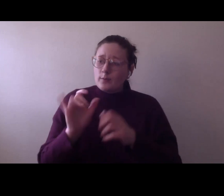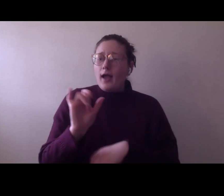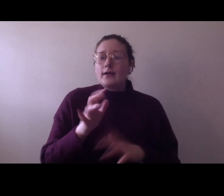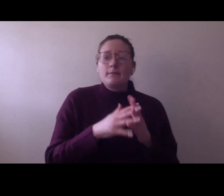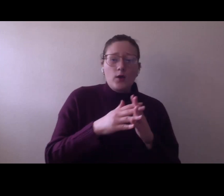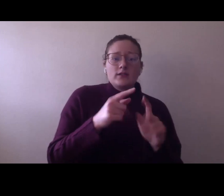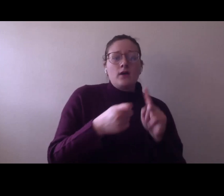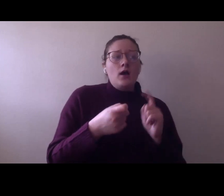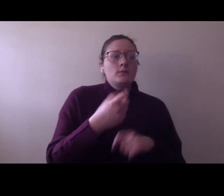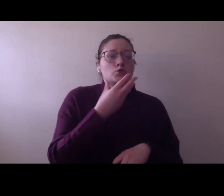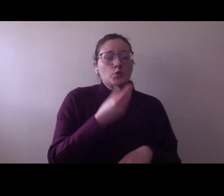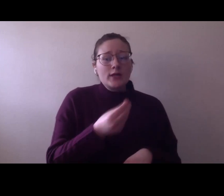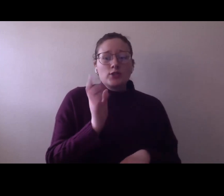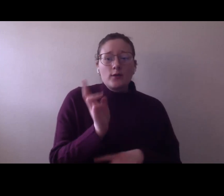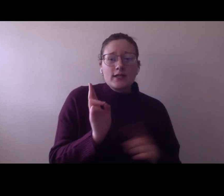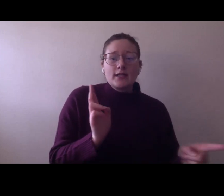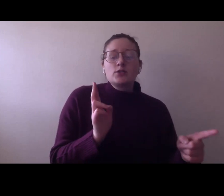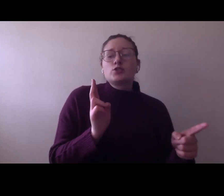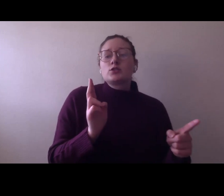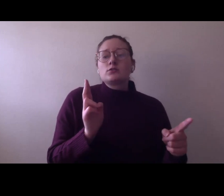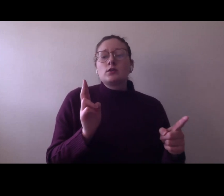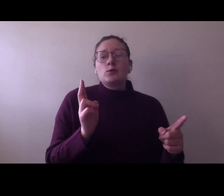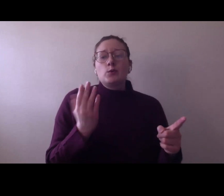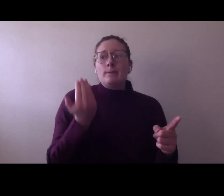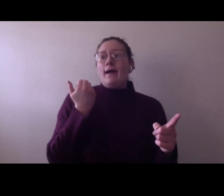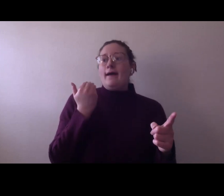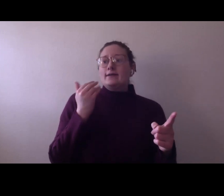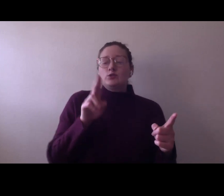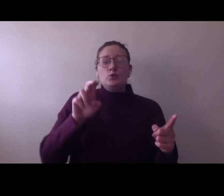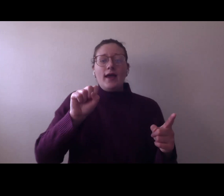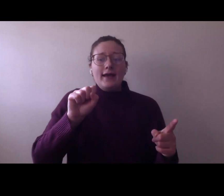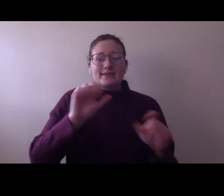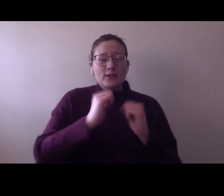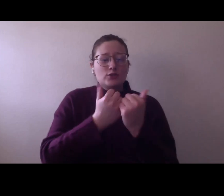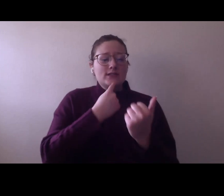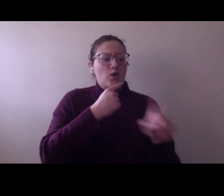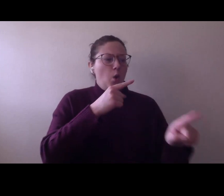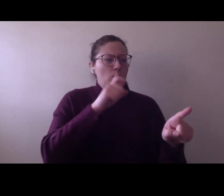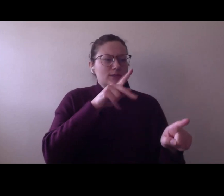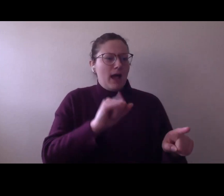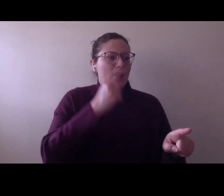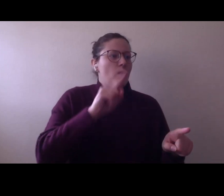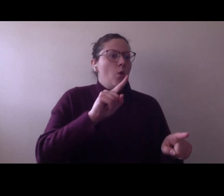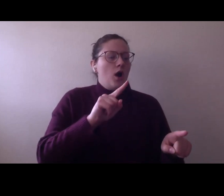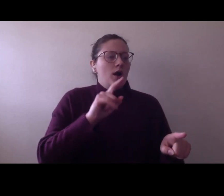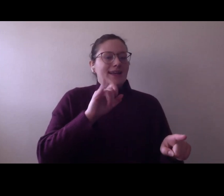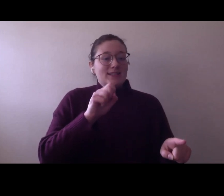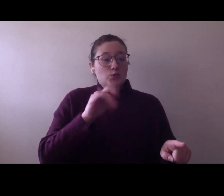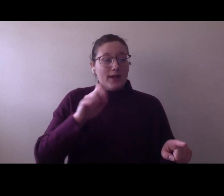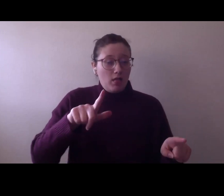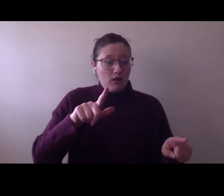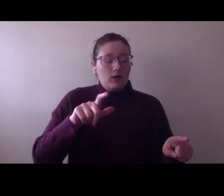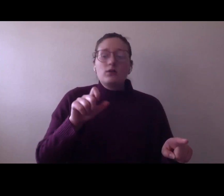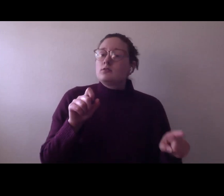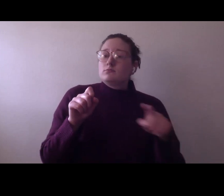Jewish heritage, who have been accused by American agencies of spying for Israel in their case? I wonder if